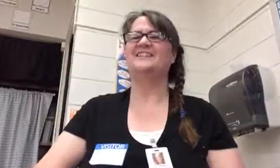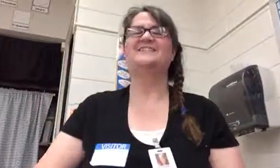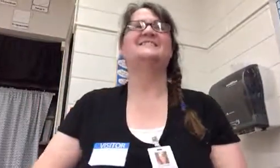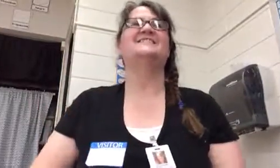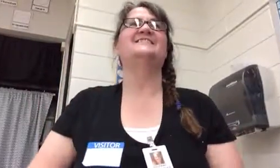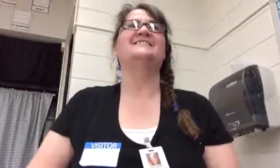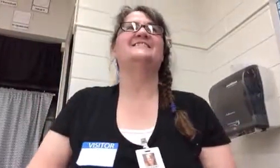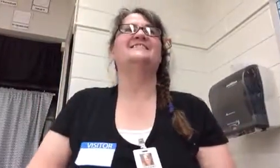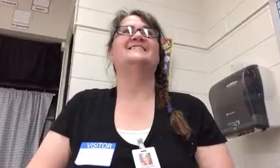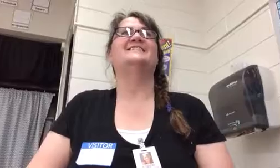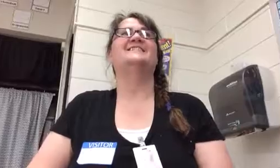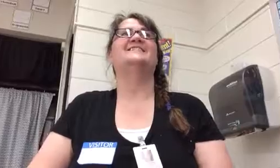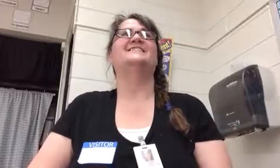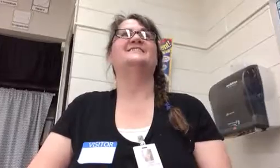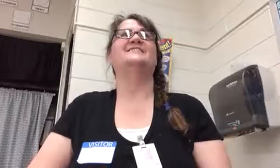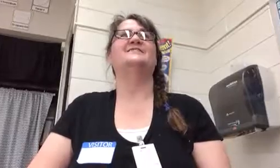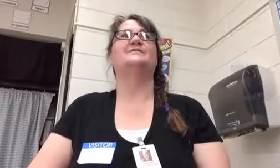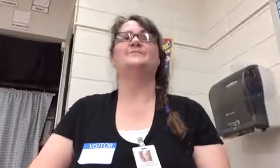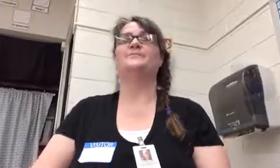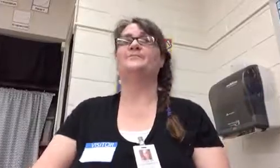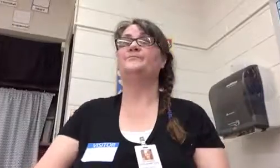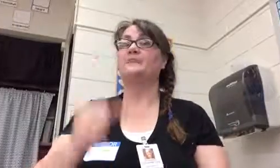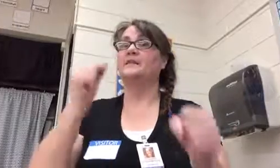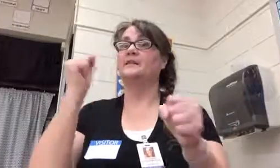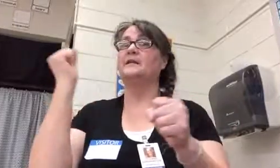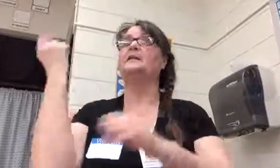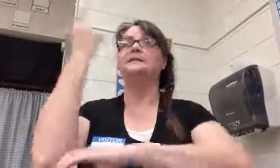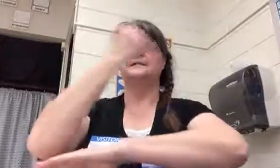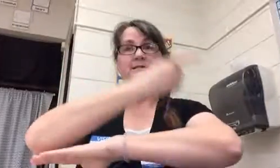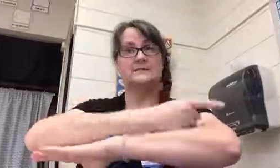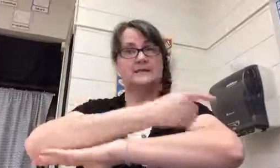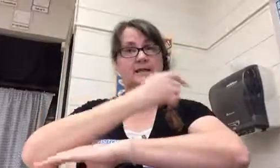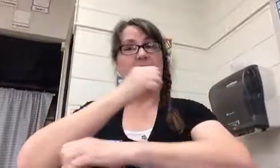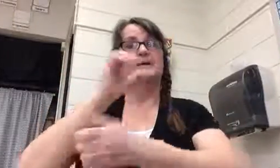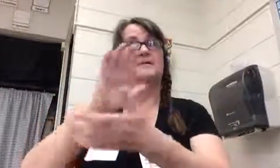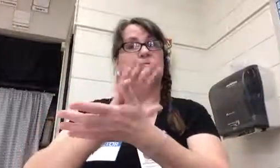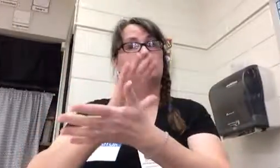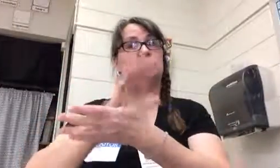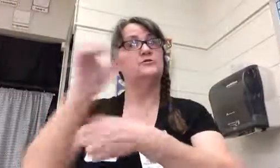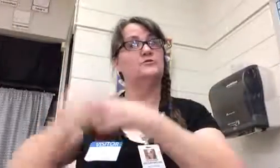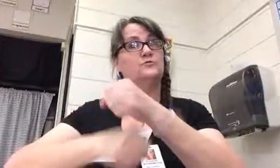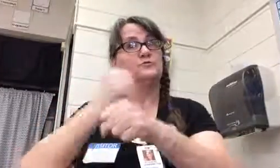86th day of school. E I G